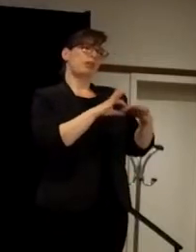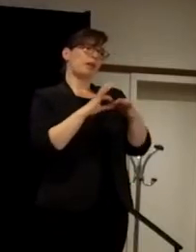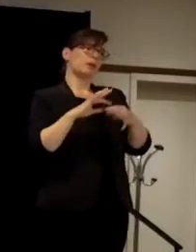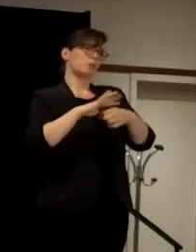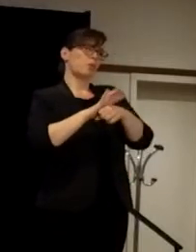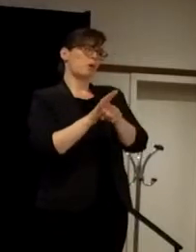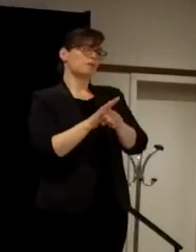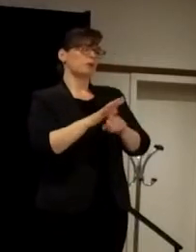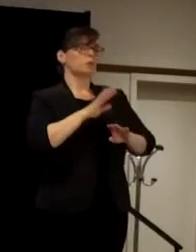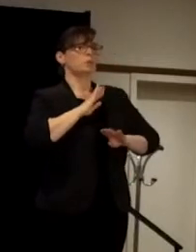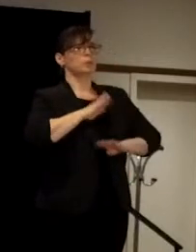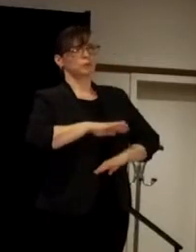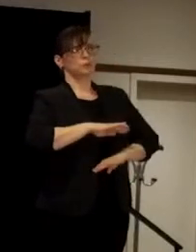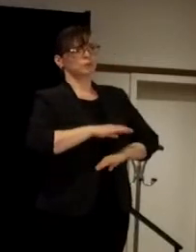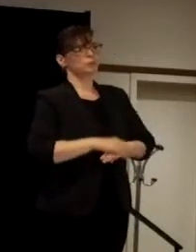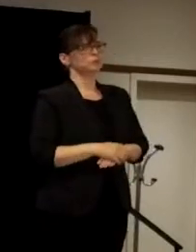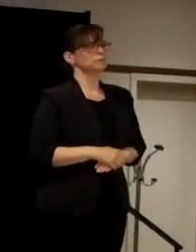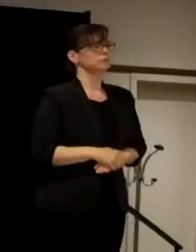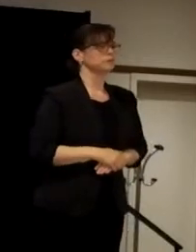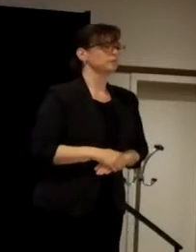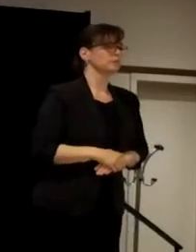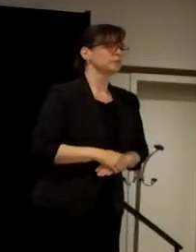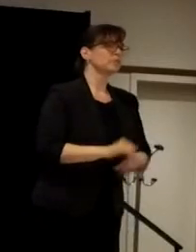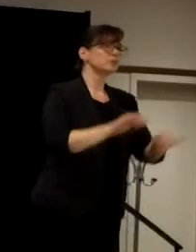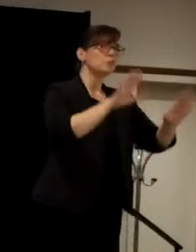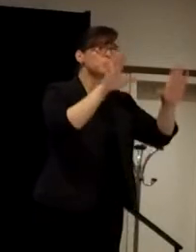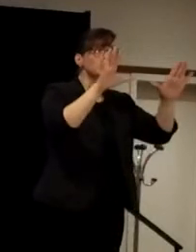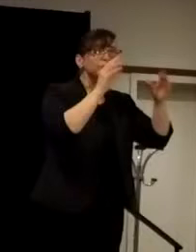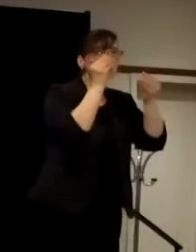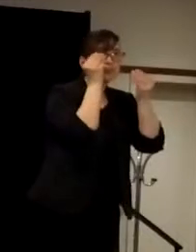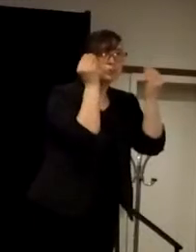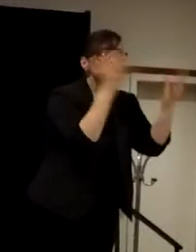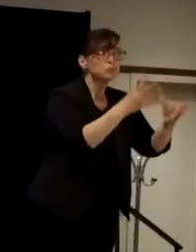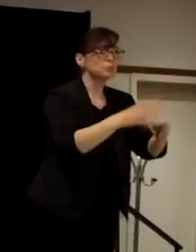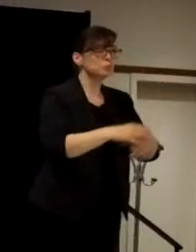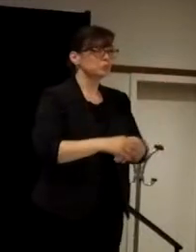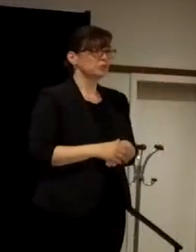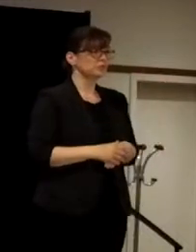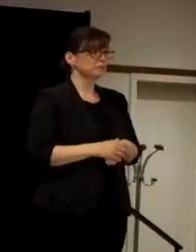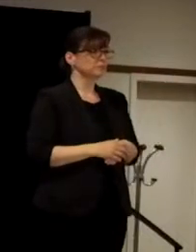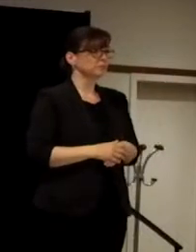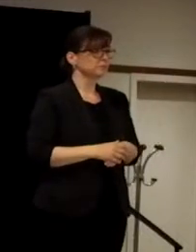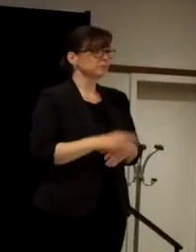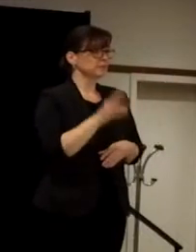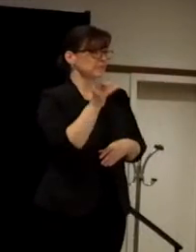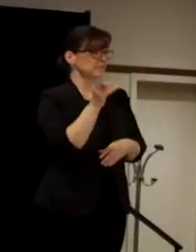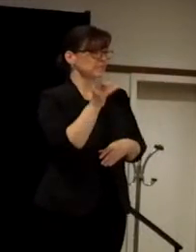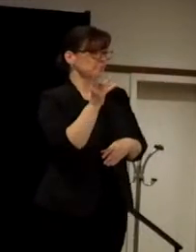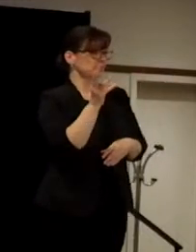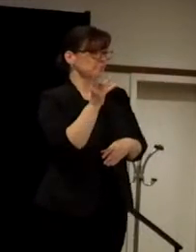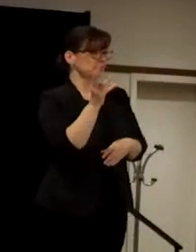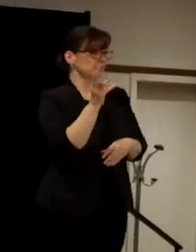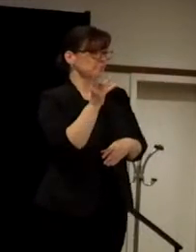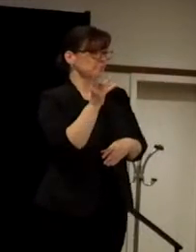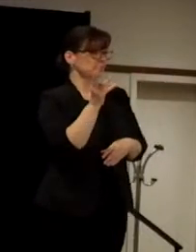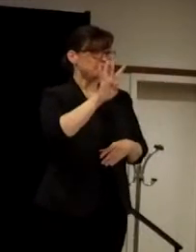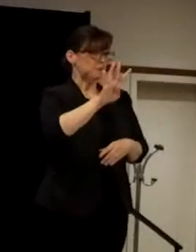deaths there. That's good. We've lost 694 residents to the